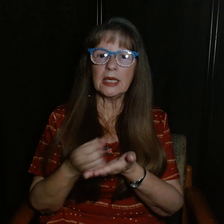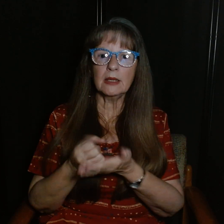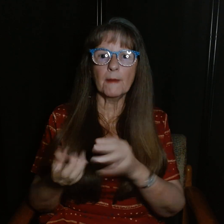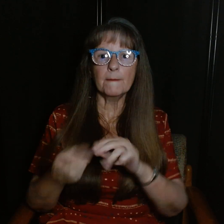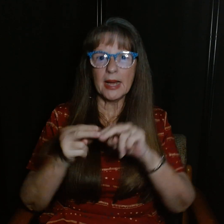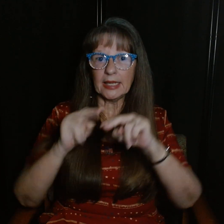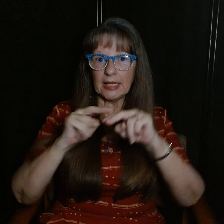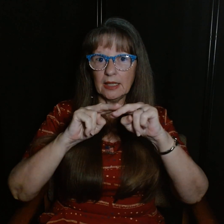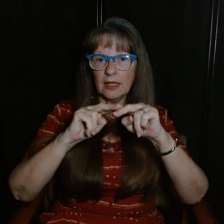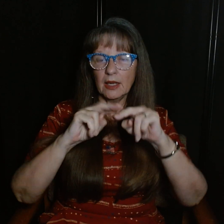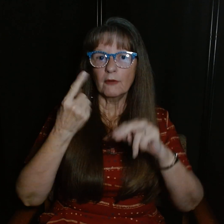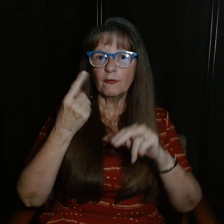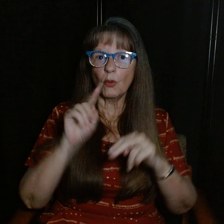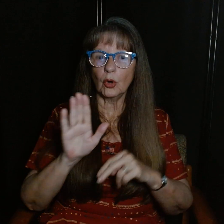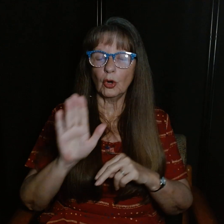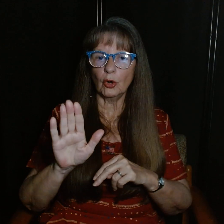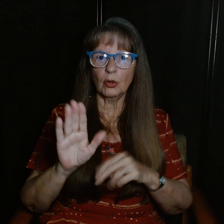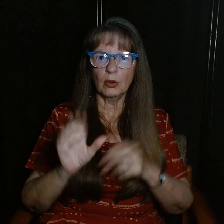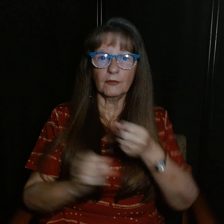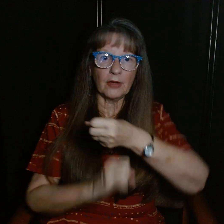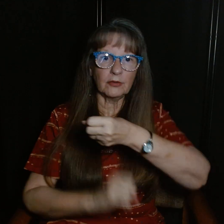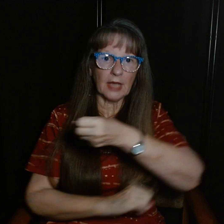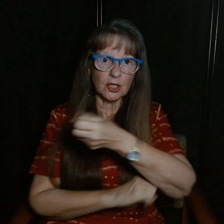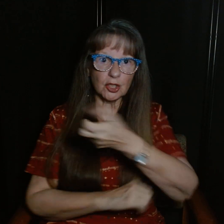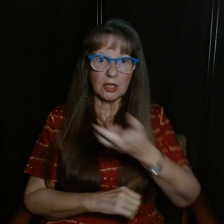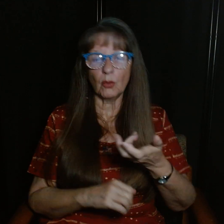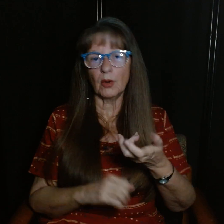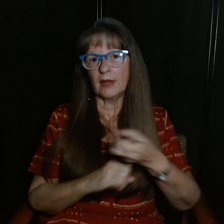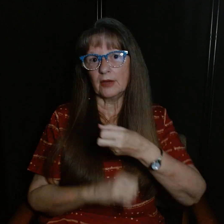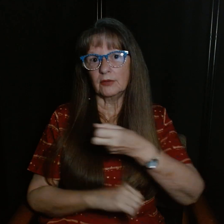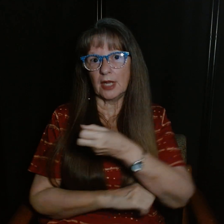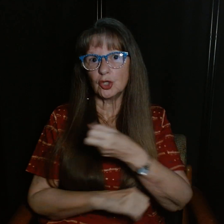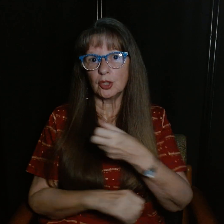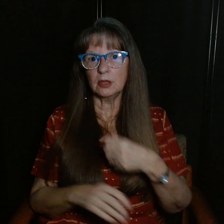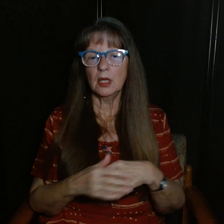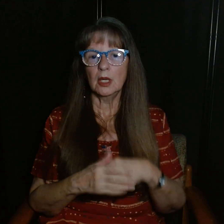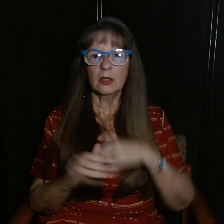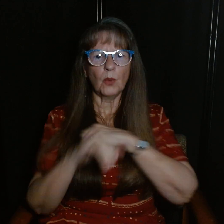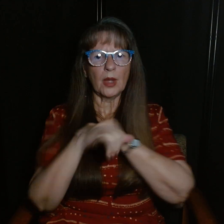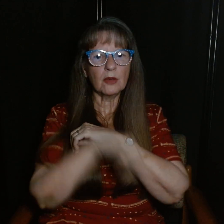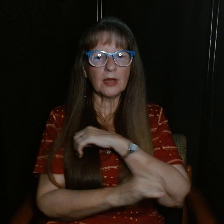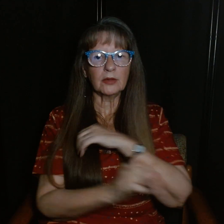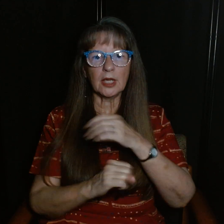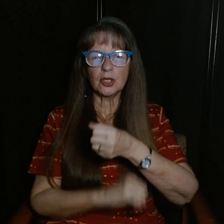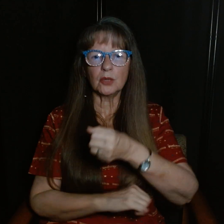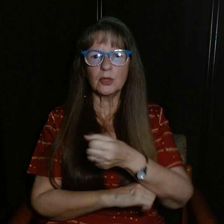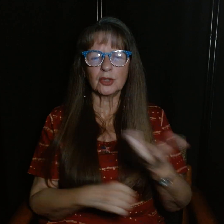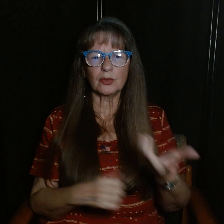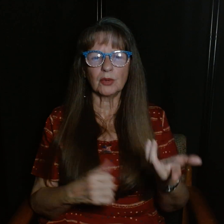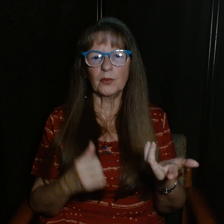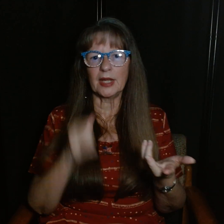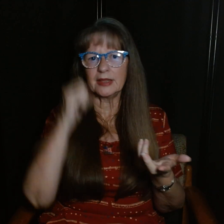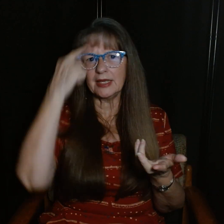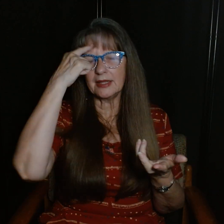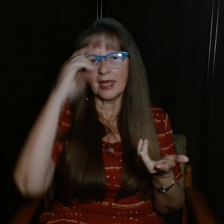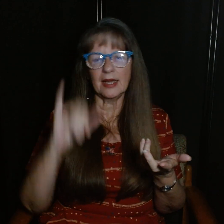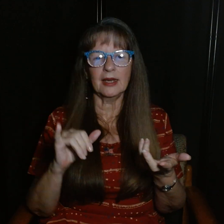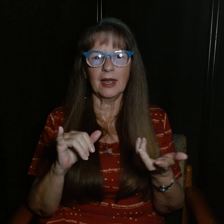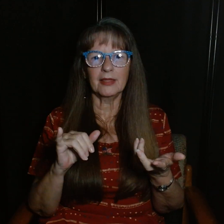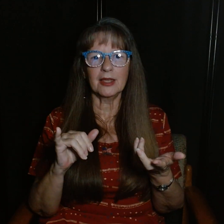raising money for her foundation, or a foundation, the Whale Foundation, which when I think that, I think of